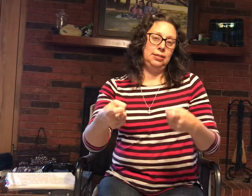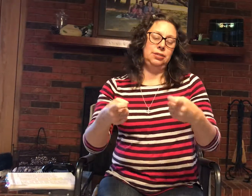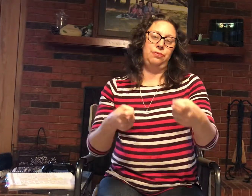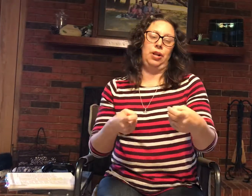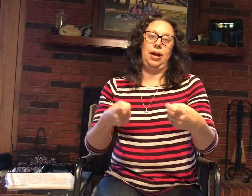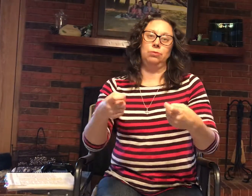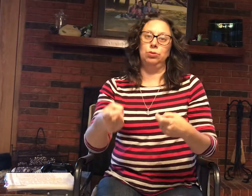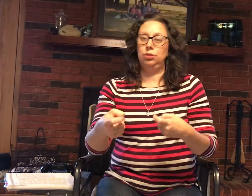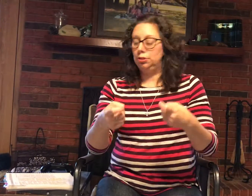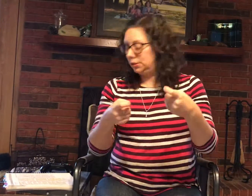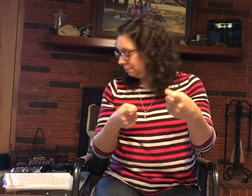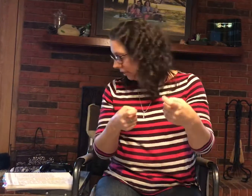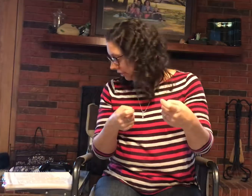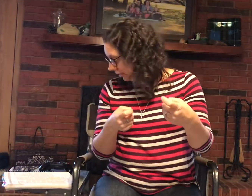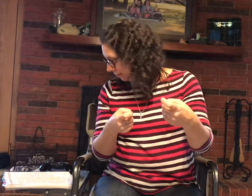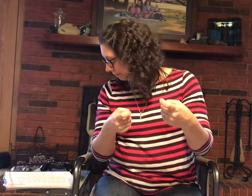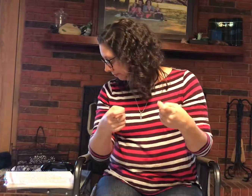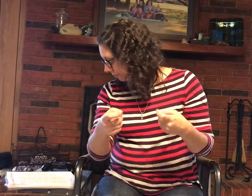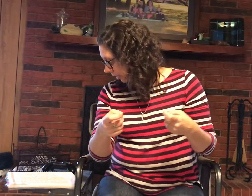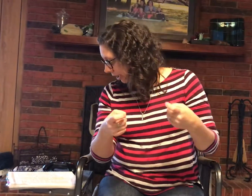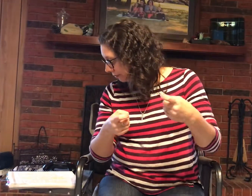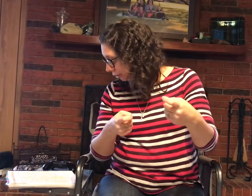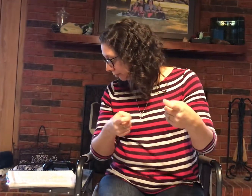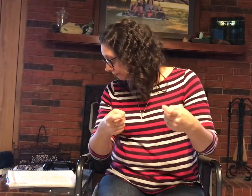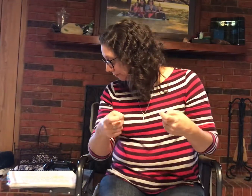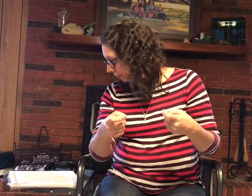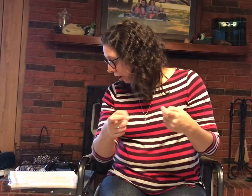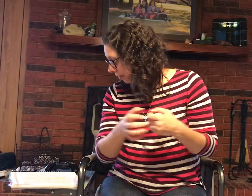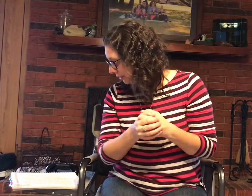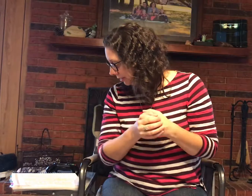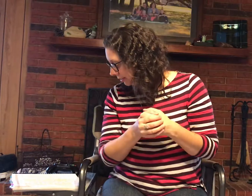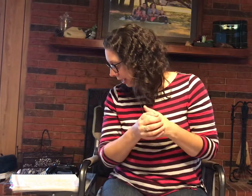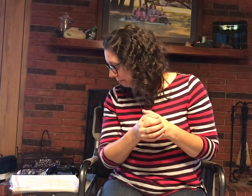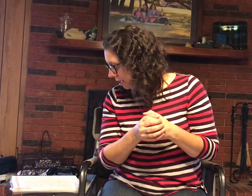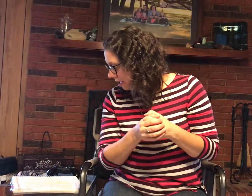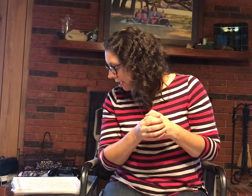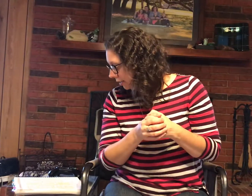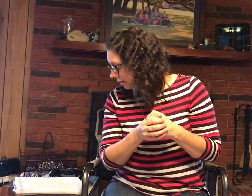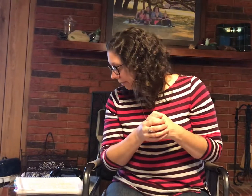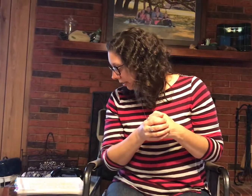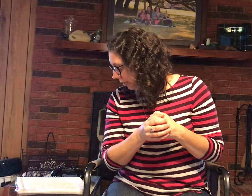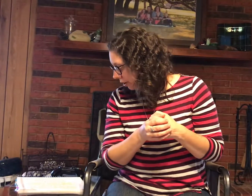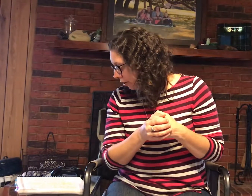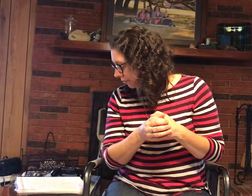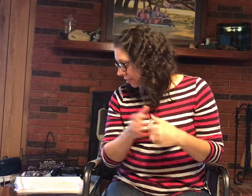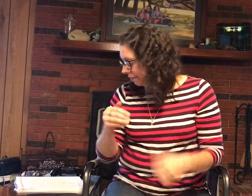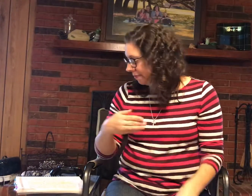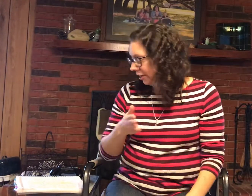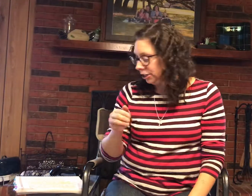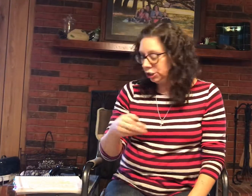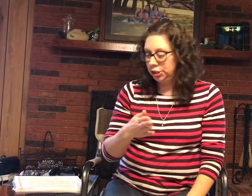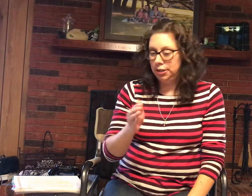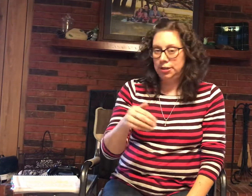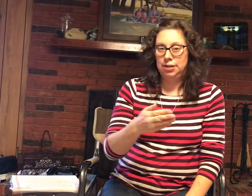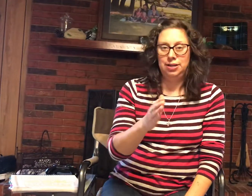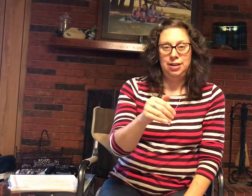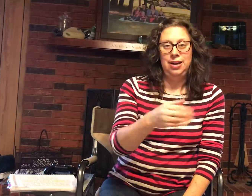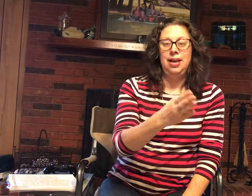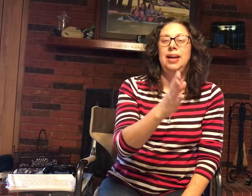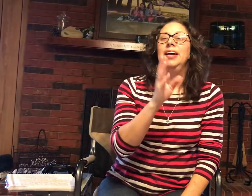for like rule, dominion, govern, all that's the same. Dominion over the fish in